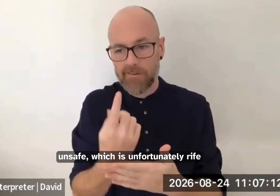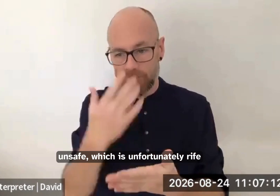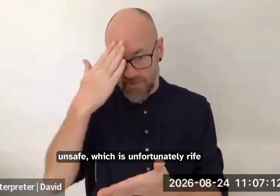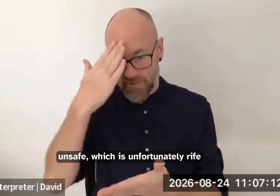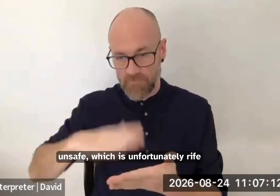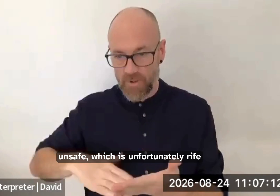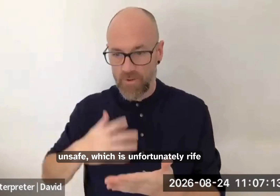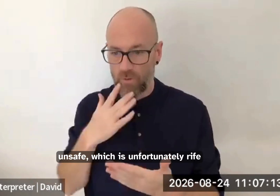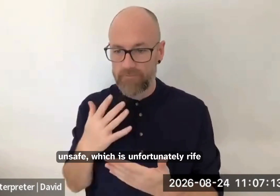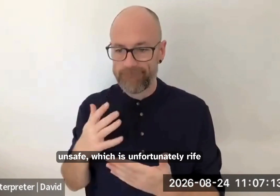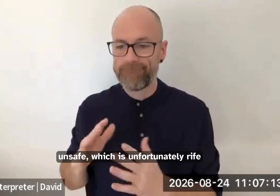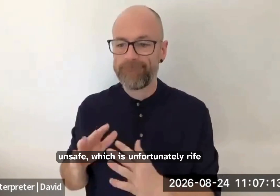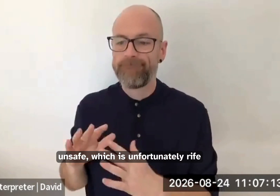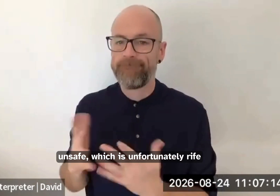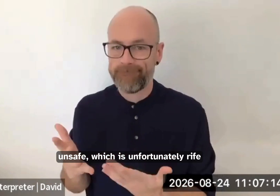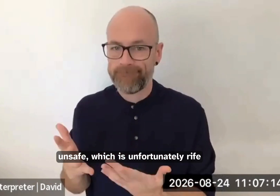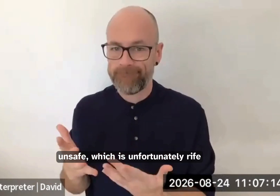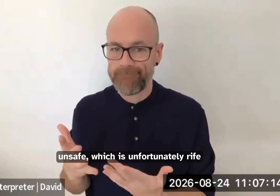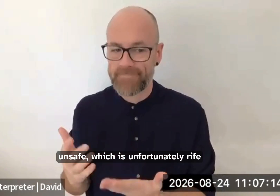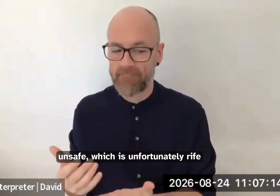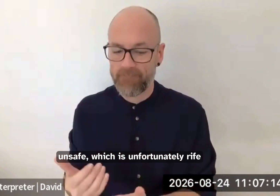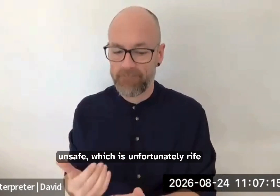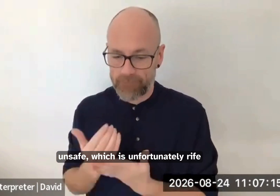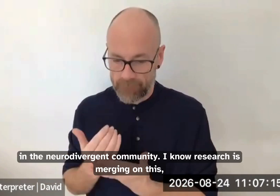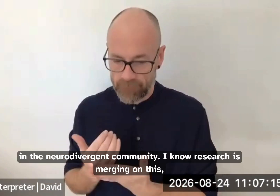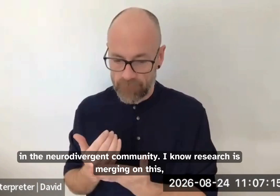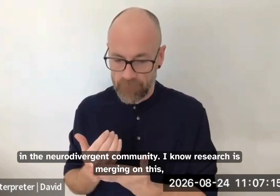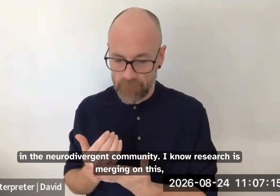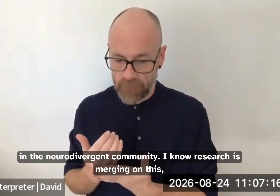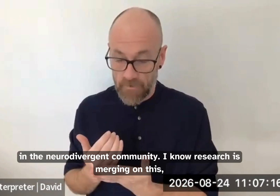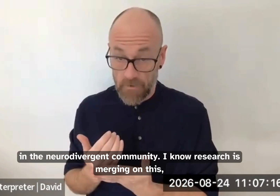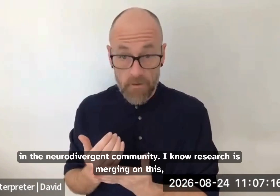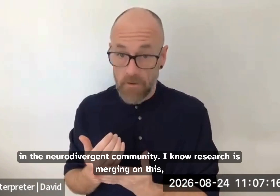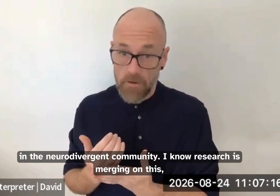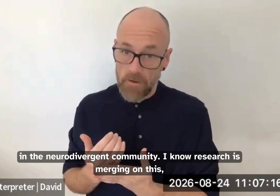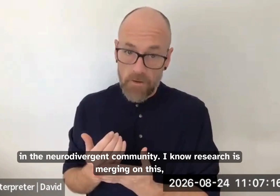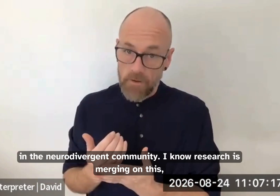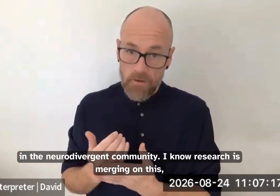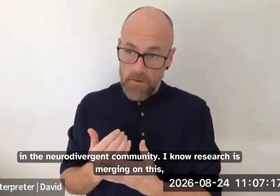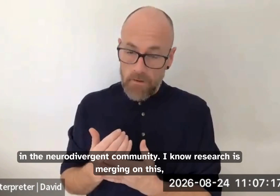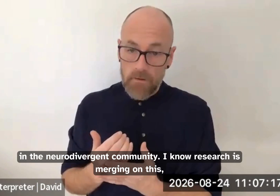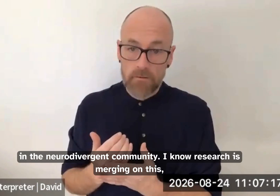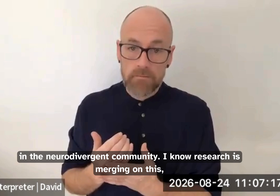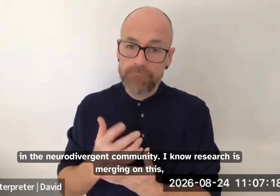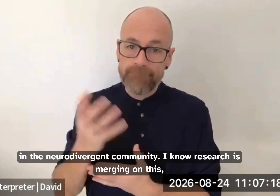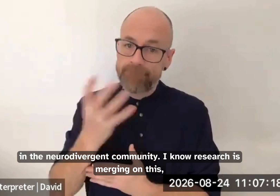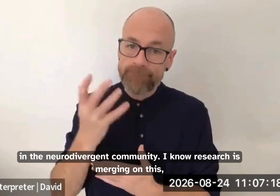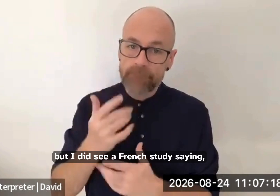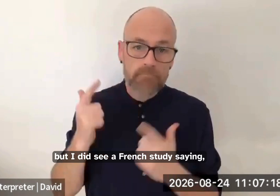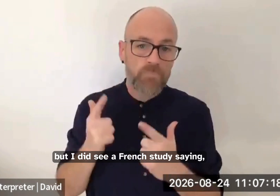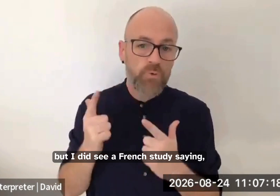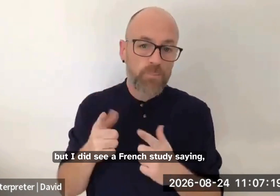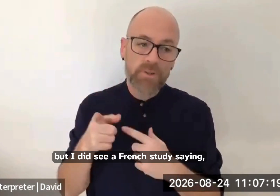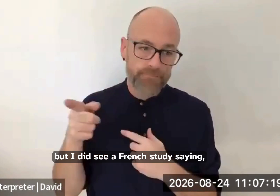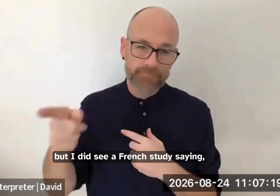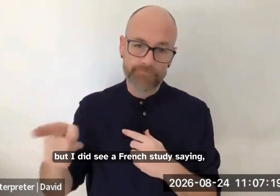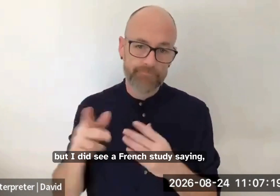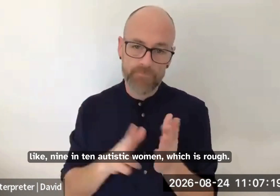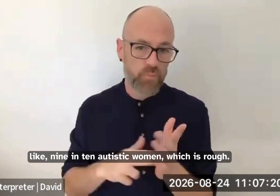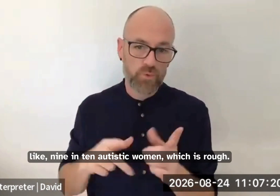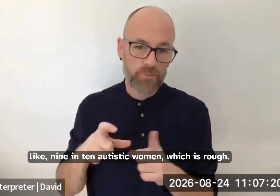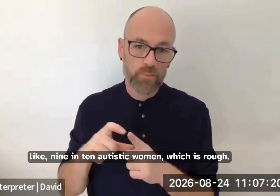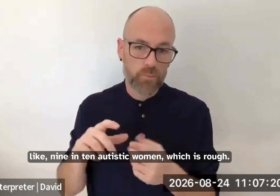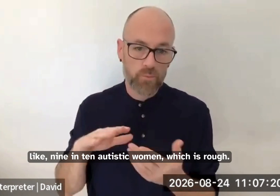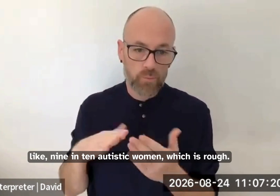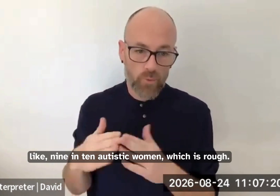unsafe, which is unfortunately rife in the neurodivergent community. I know research is emerging on this, but I did see a French study saying